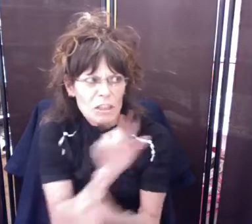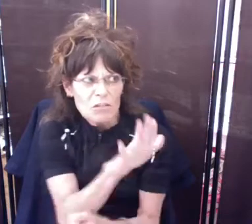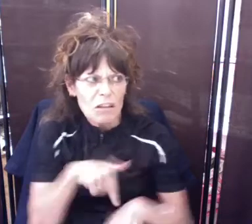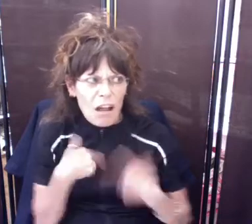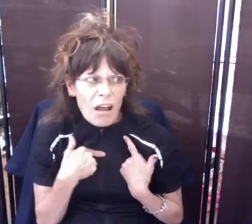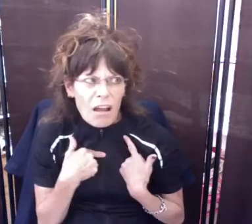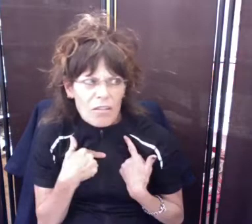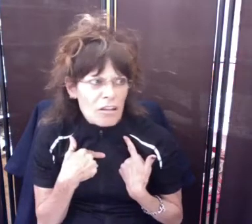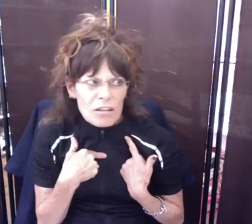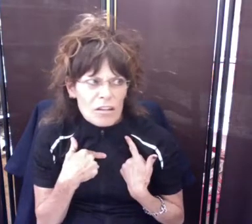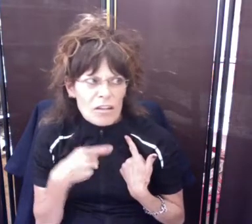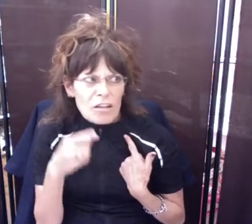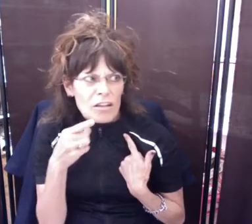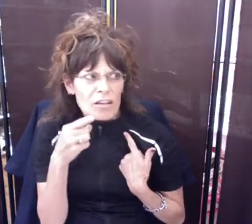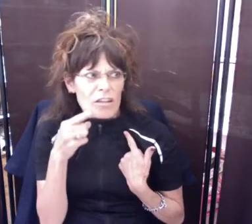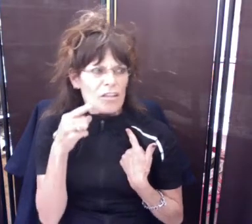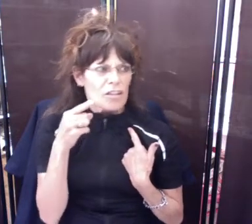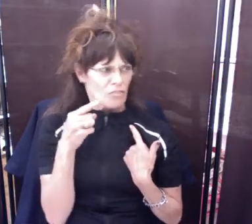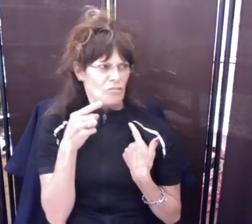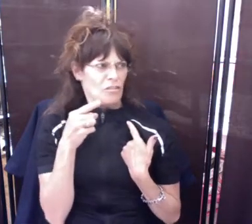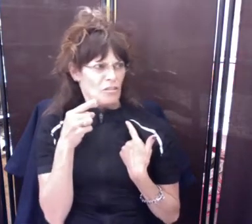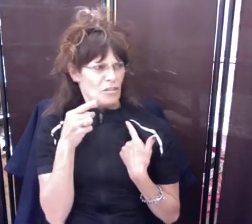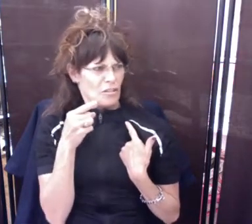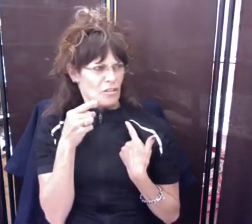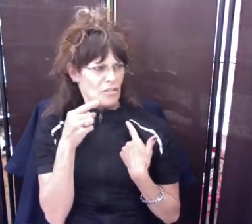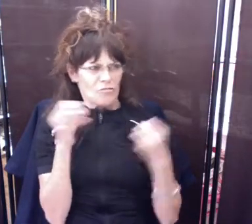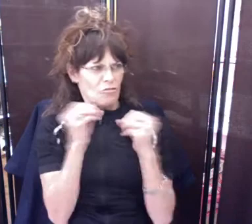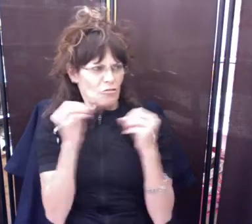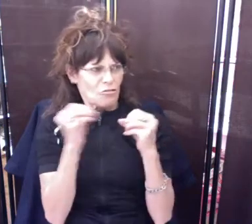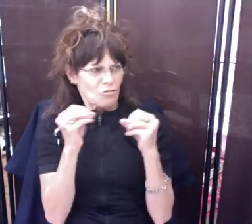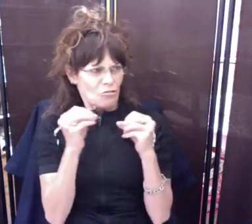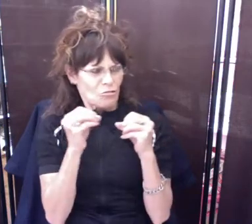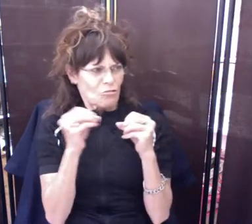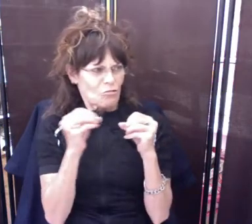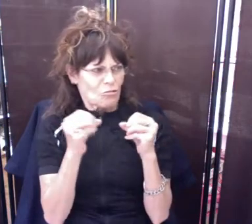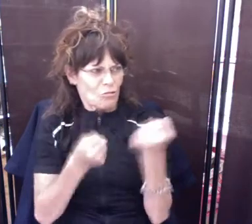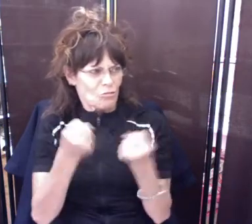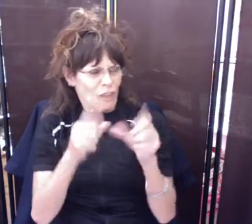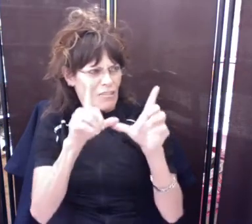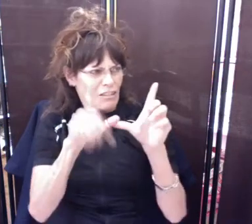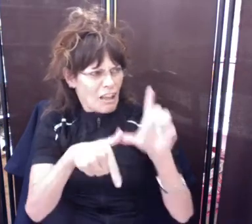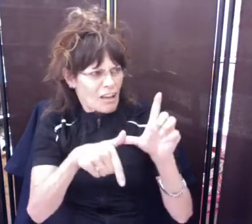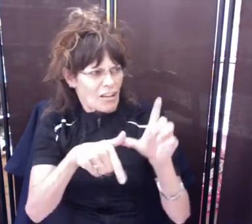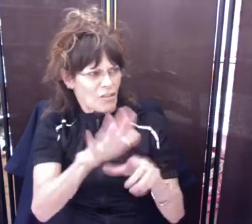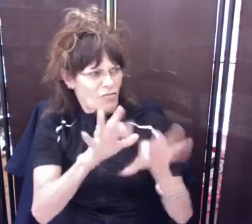you're going to walk for 4 years now. Your family has left you. You've got a terrible job. You're living back home with mom.